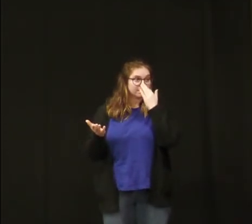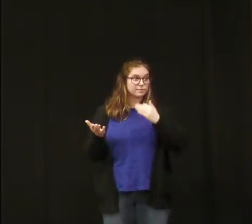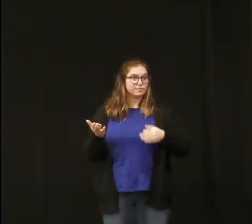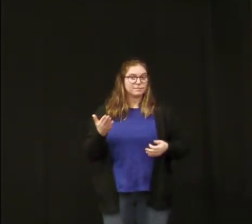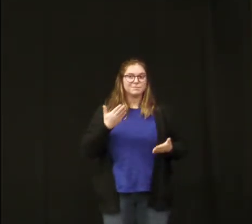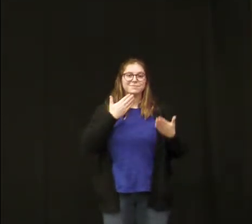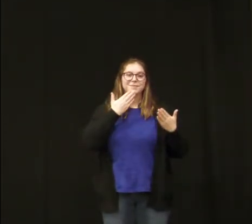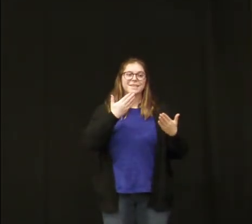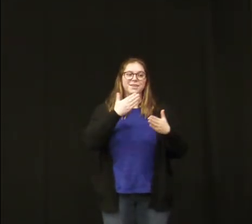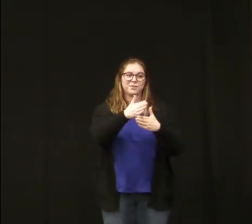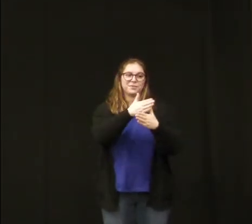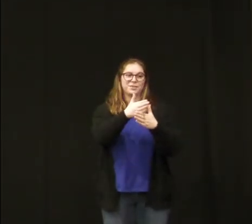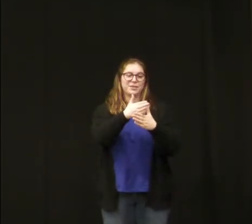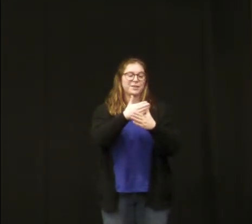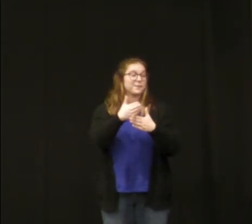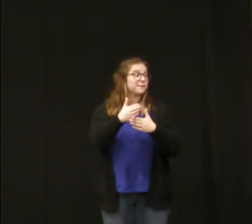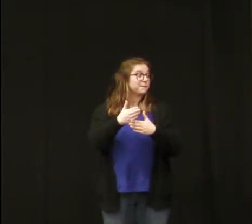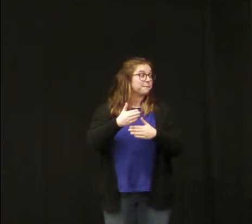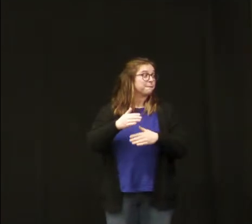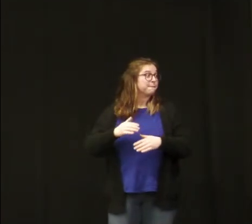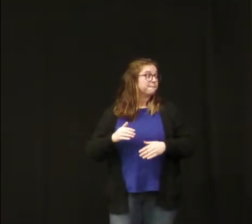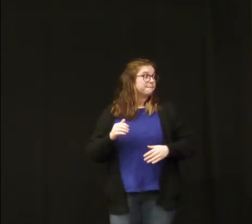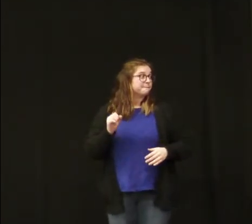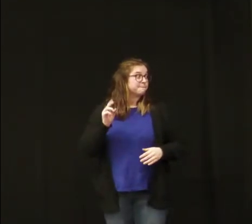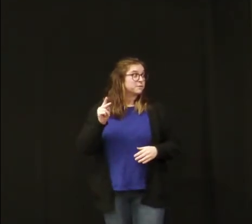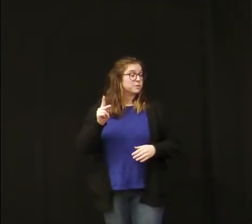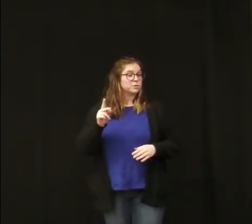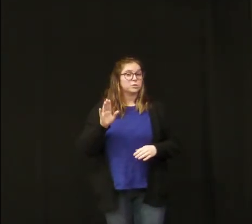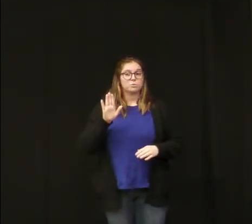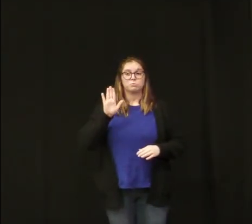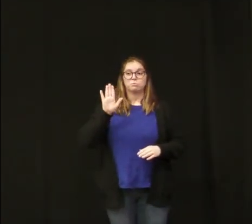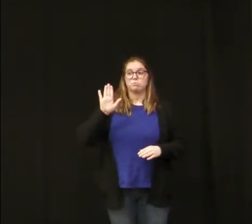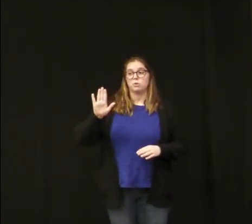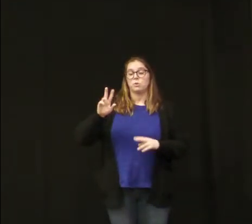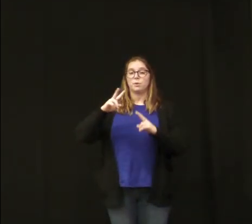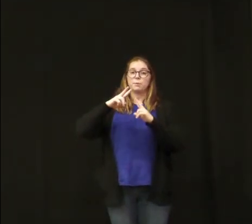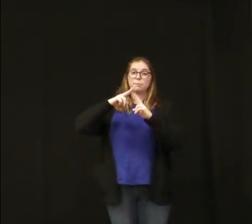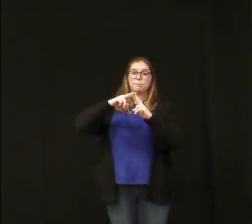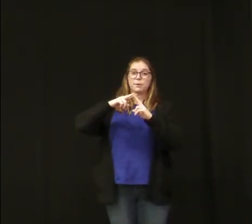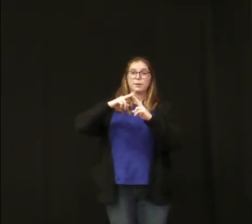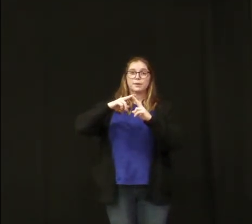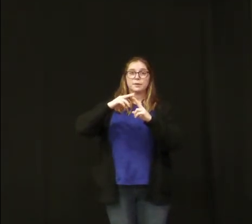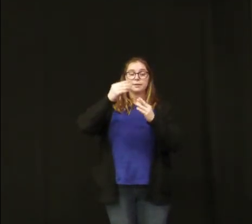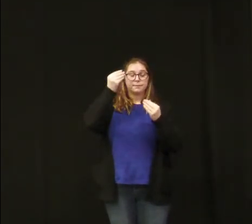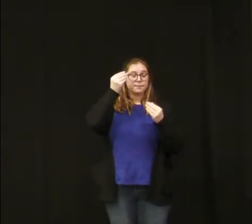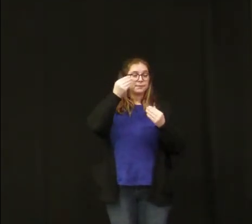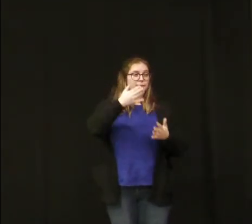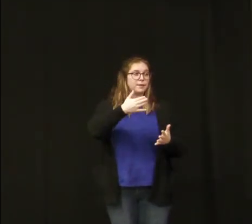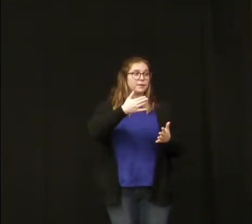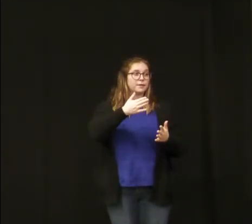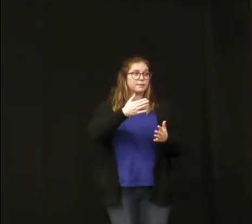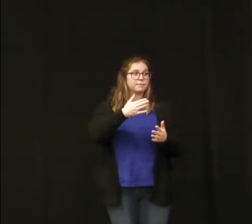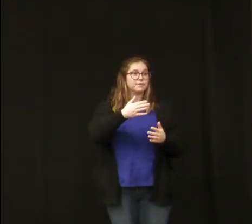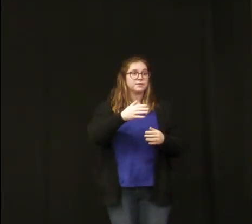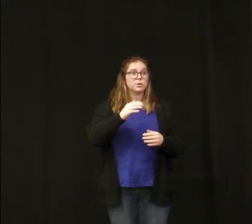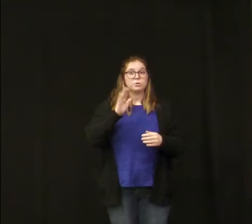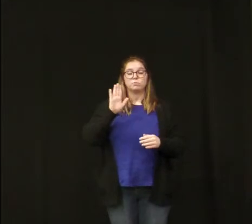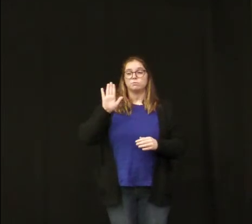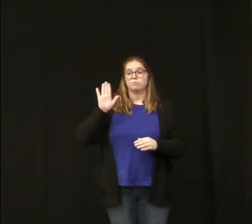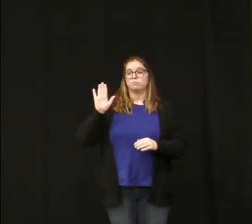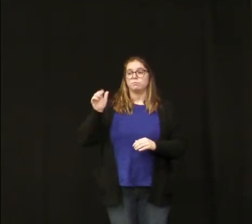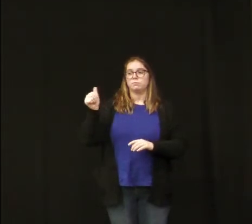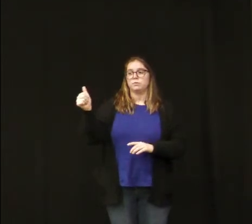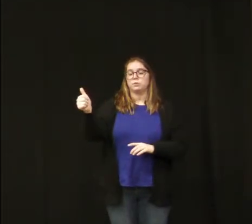Thank you for sharing that. So tell your partner, elbow partner, what two things have to be in your